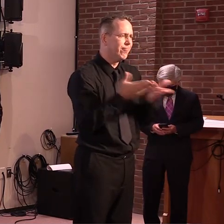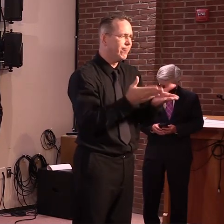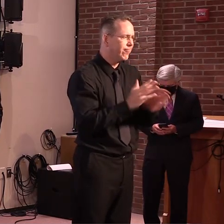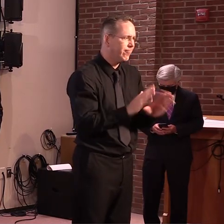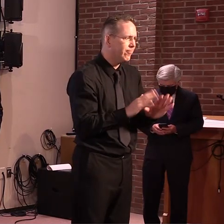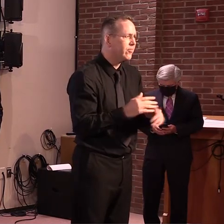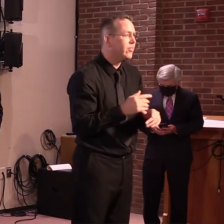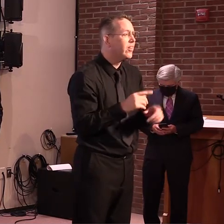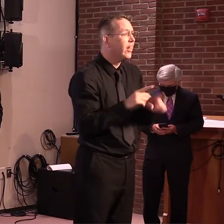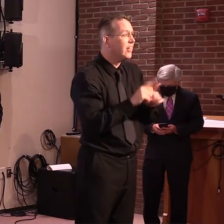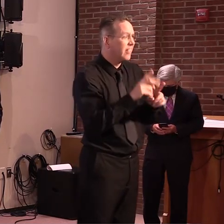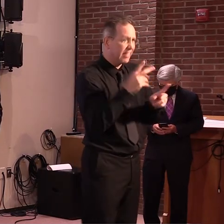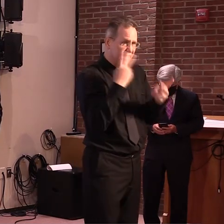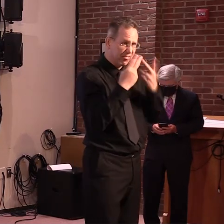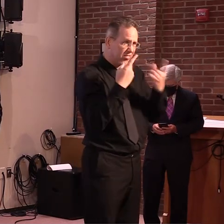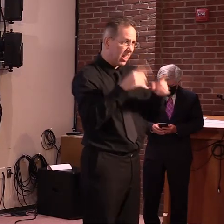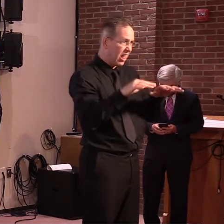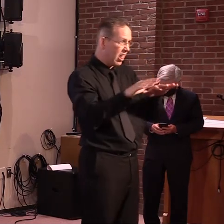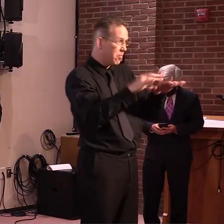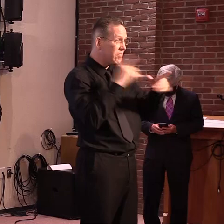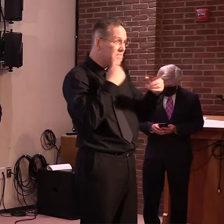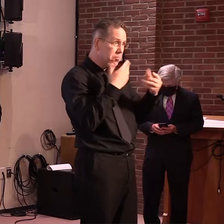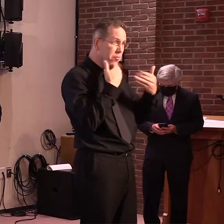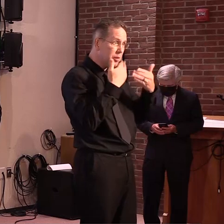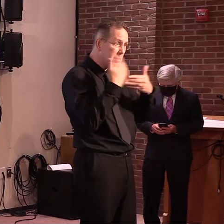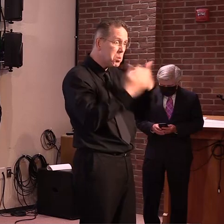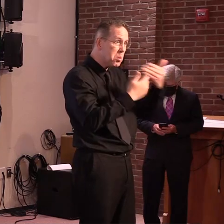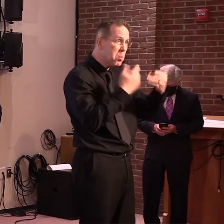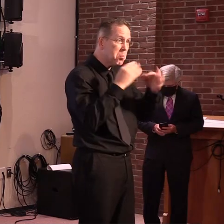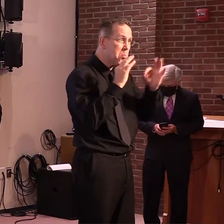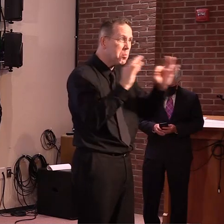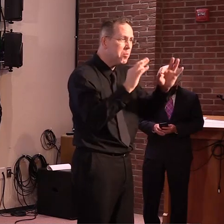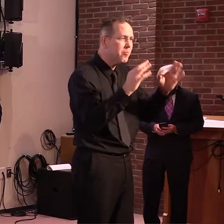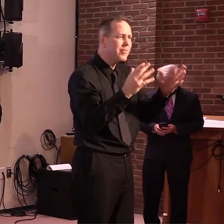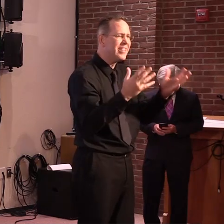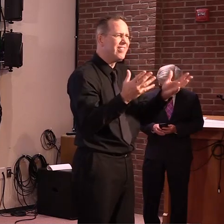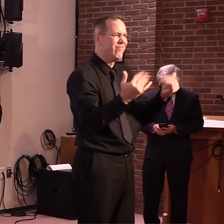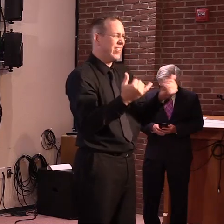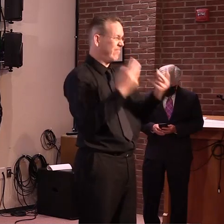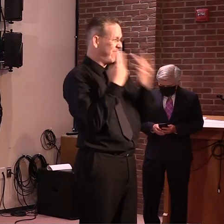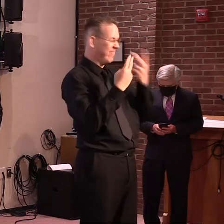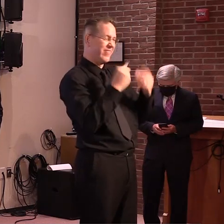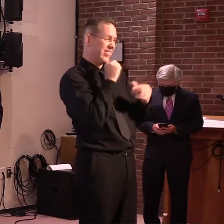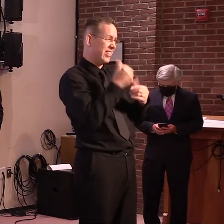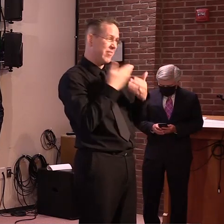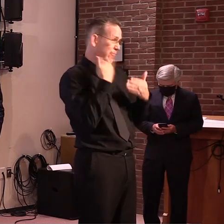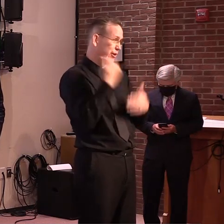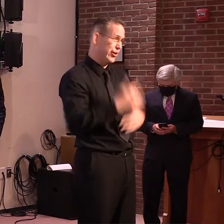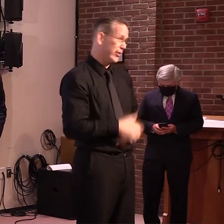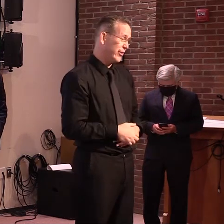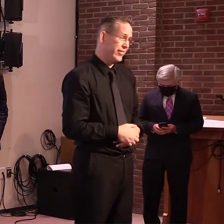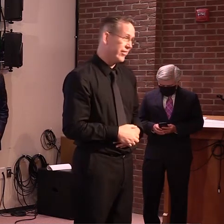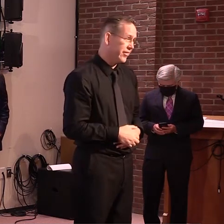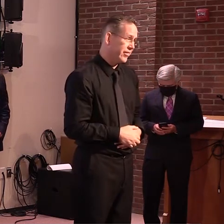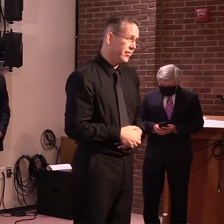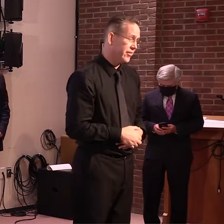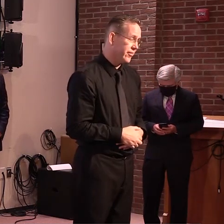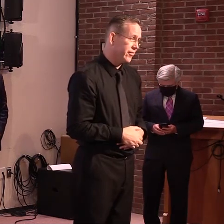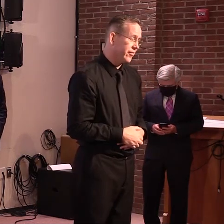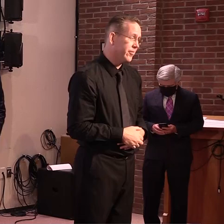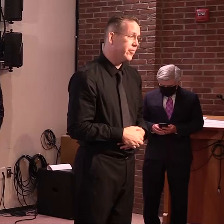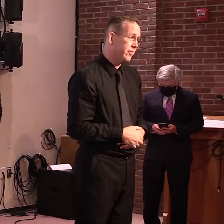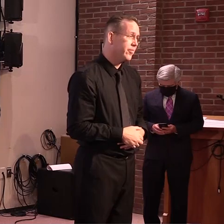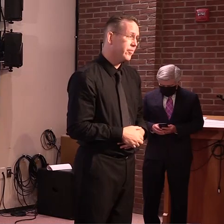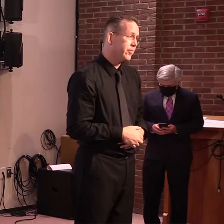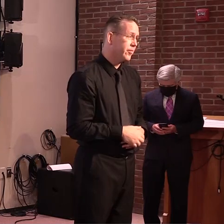so frequently because more often than not in a given state, you're going from a condition of lockdown,